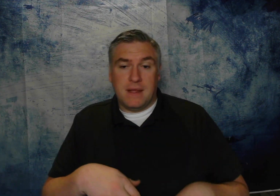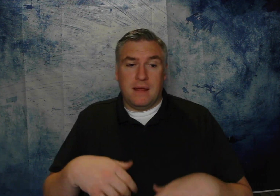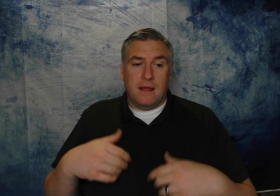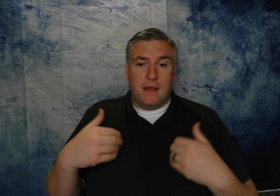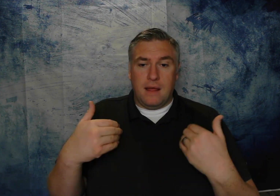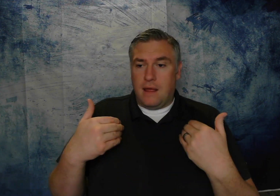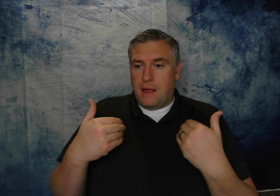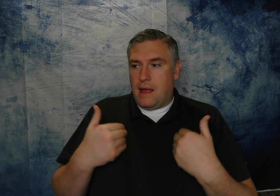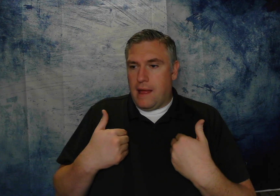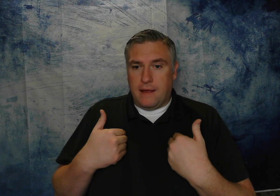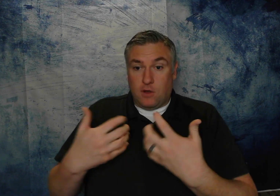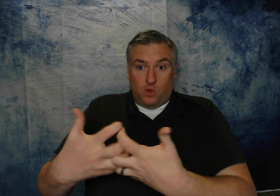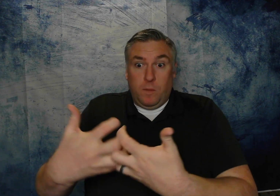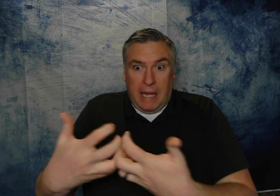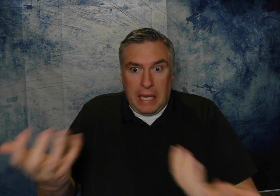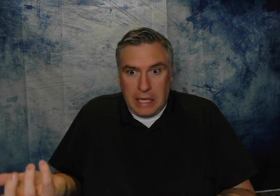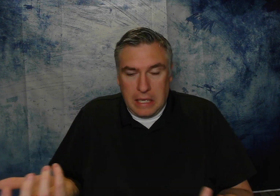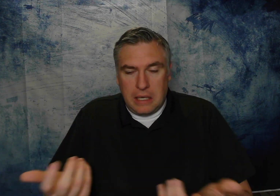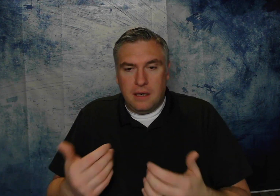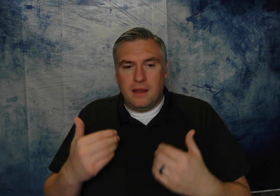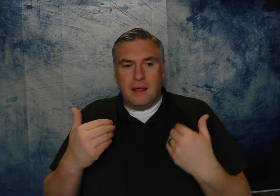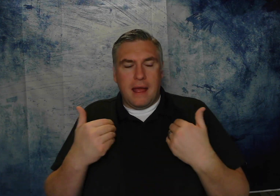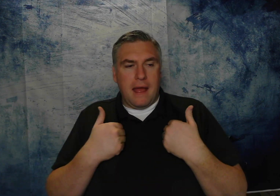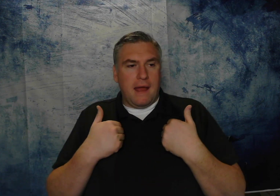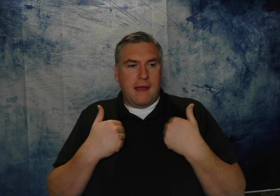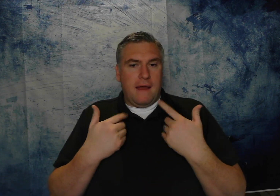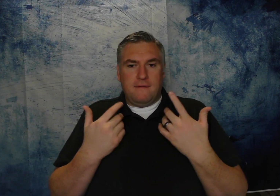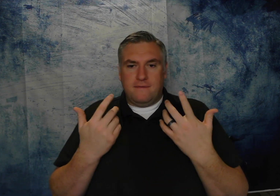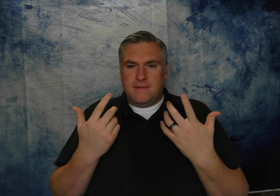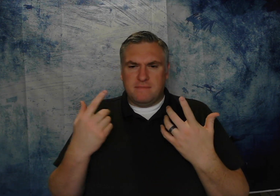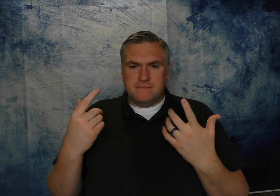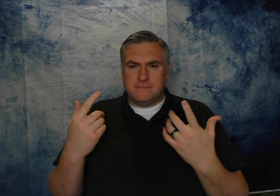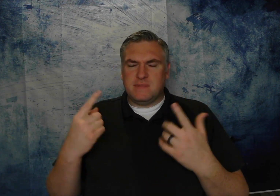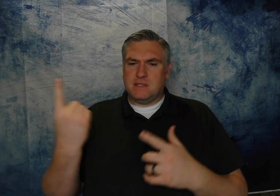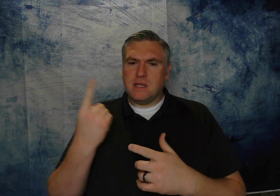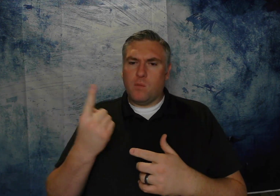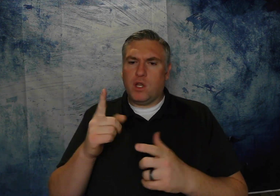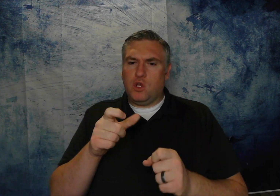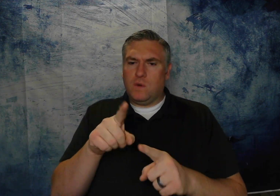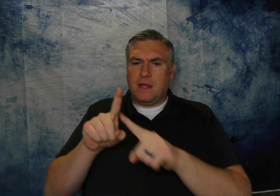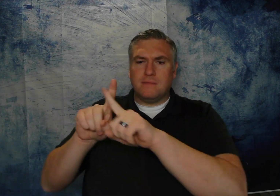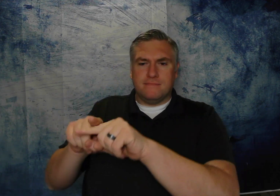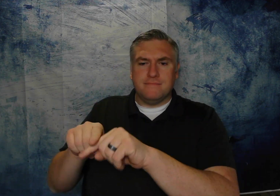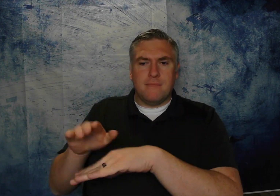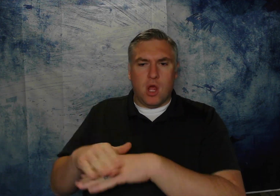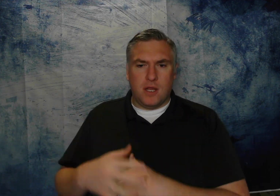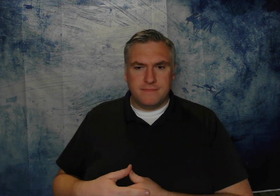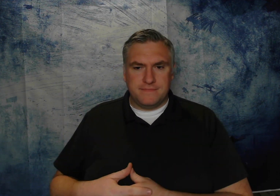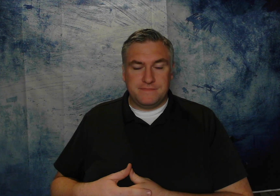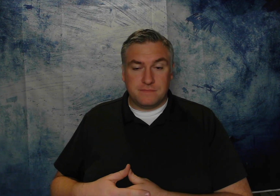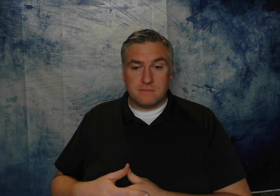a sweetheart, have a roommate, have someone that you can depend